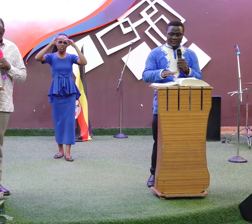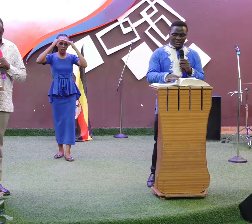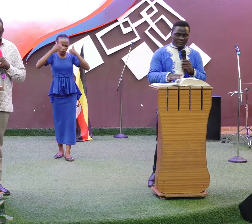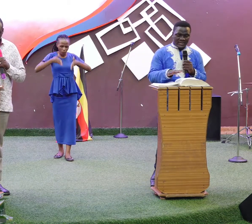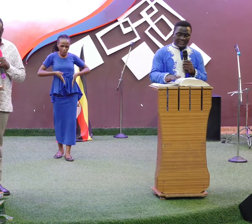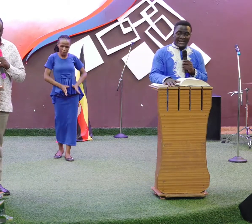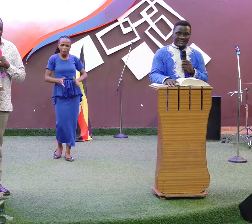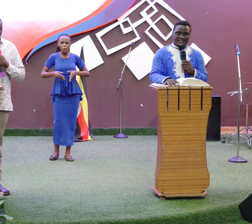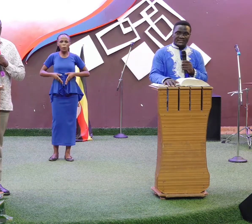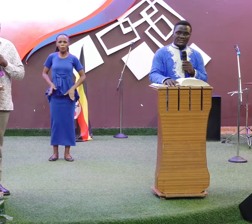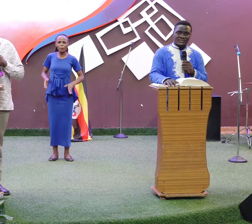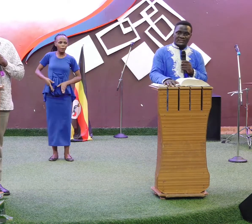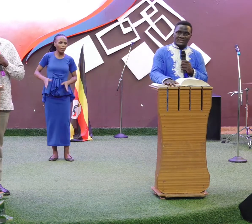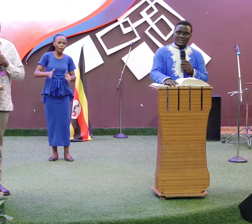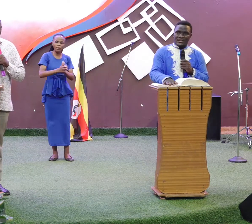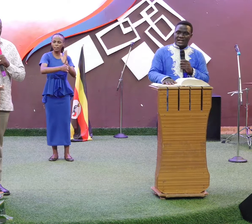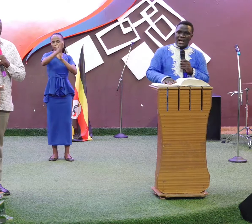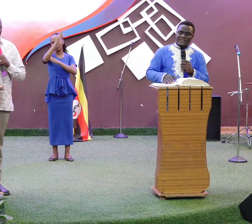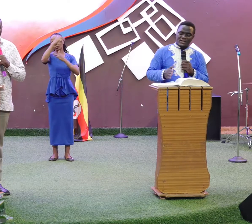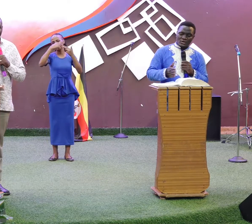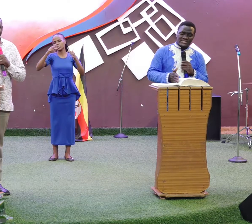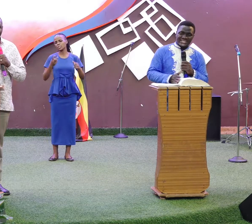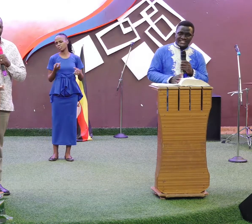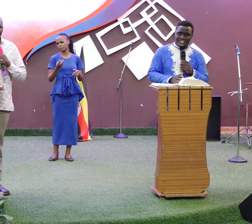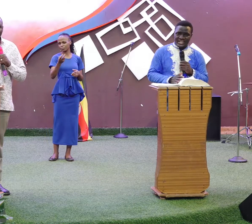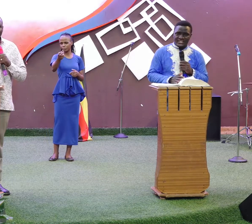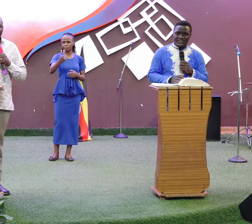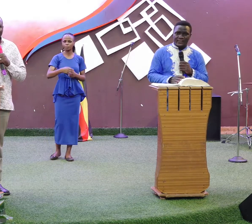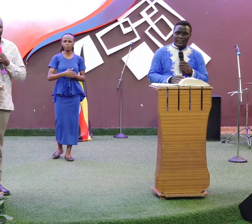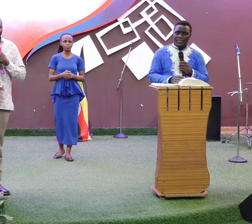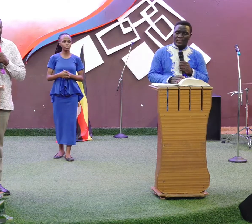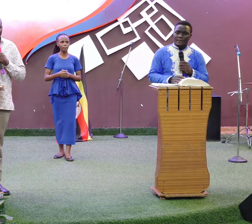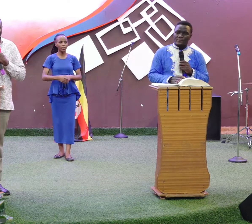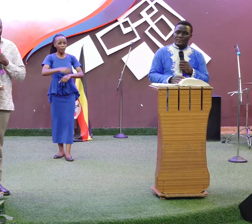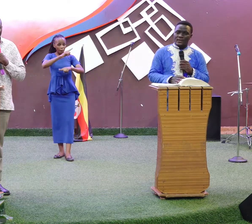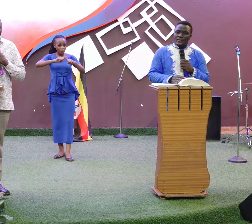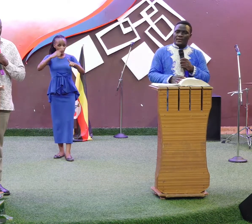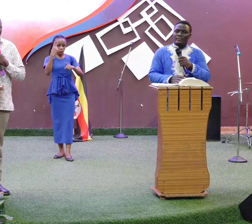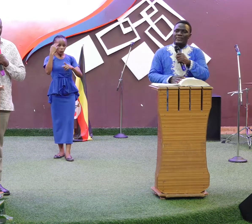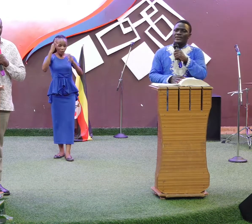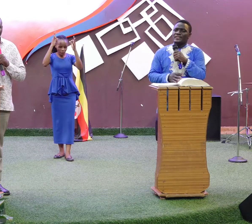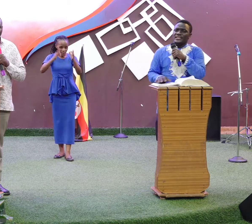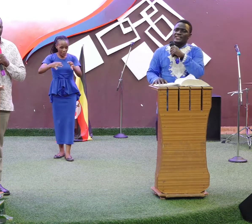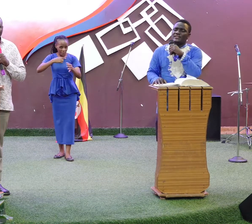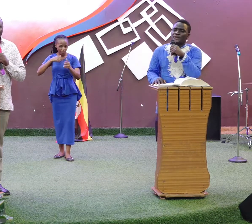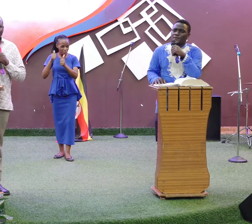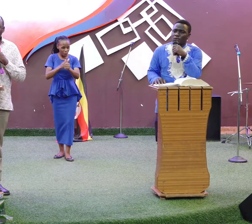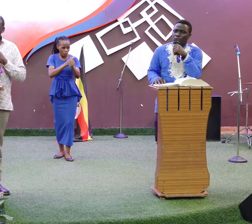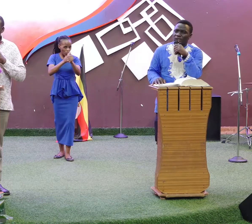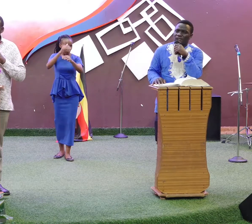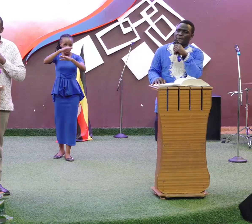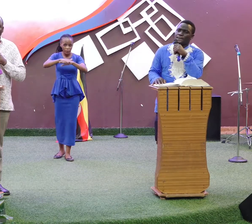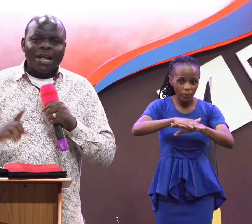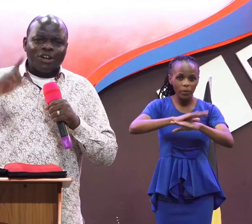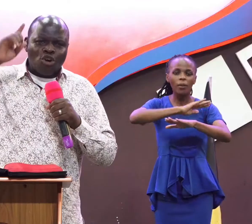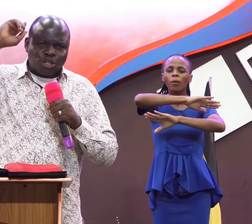sons of Jacob that he begat. Katonda n'atandika olugendo. And the Lord started a journey. Naye kimu ku byembadde nnondoola. But one of the things I've been following.